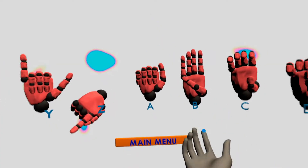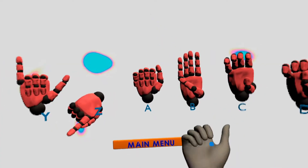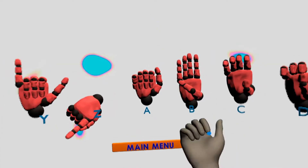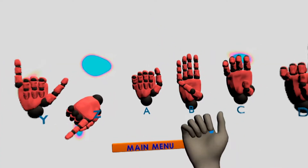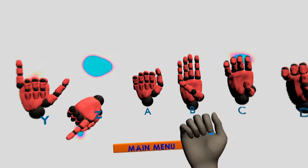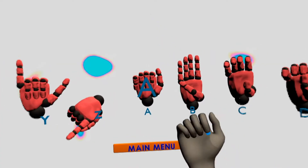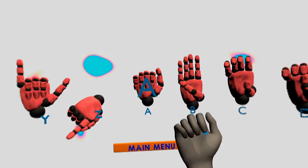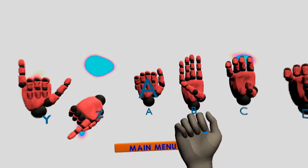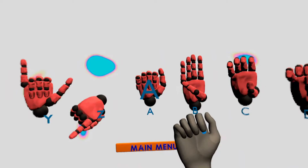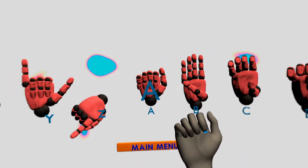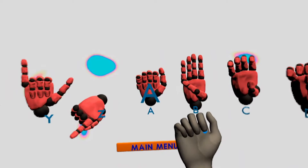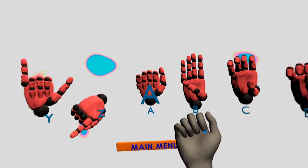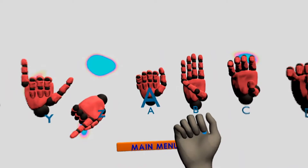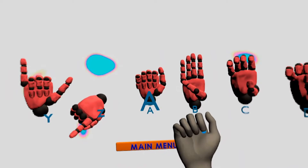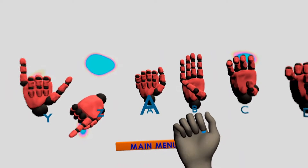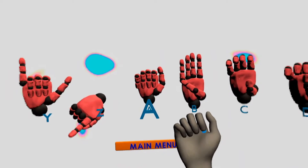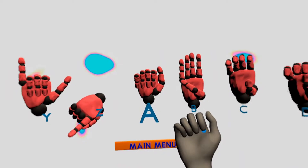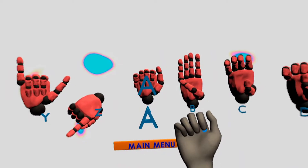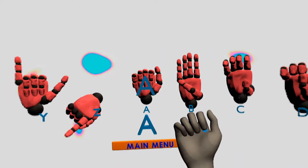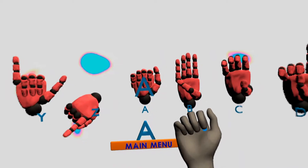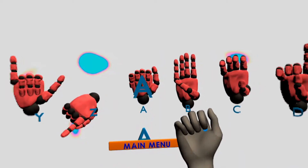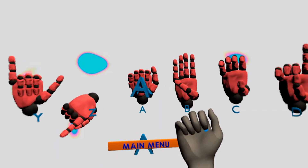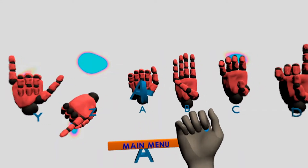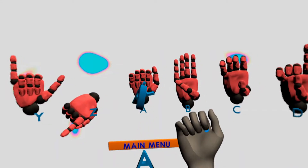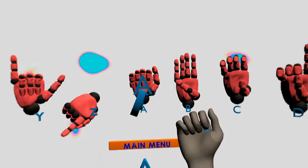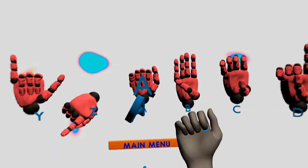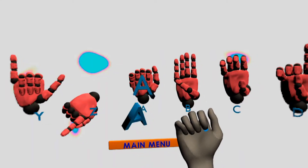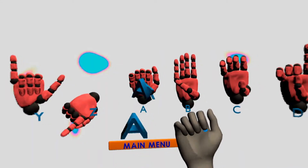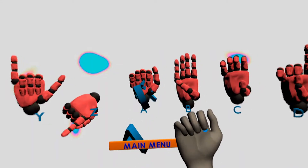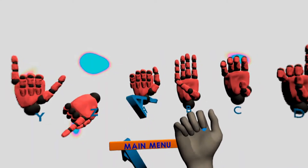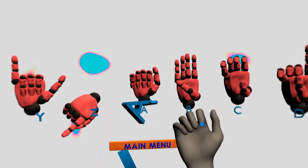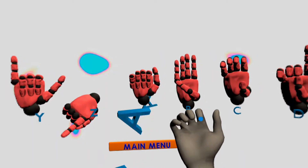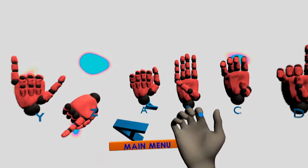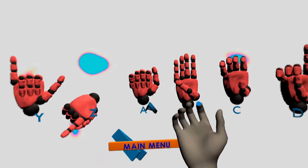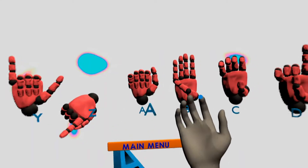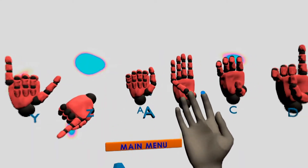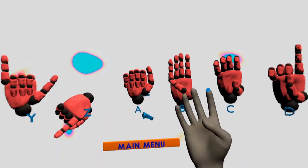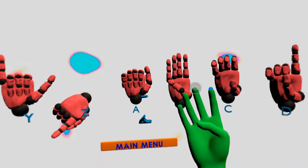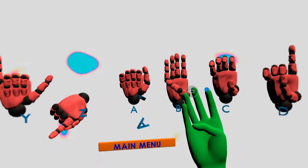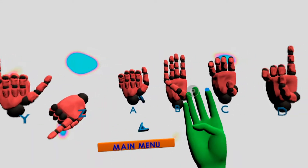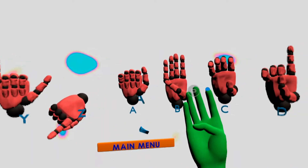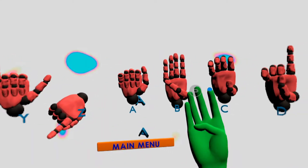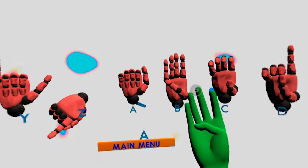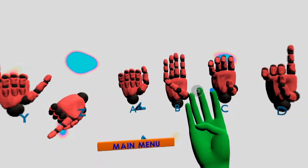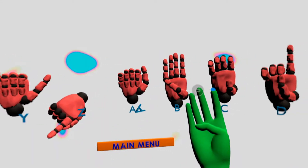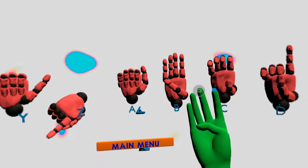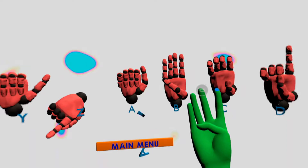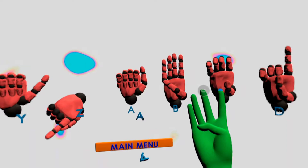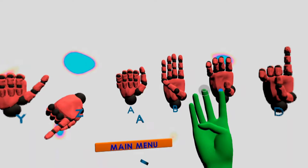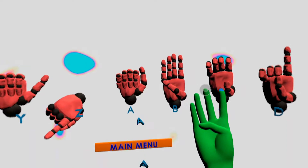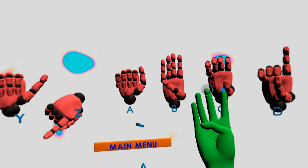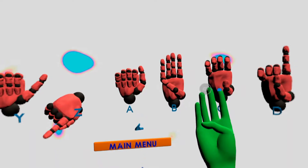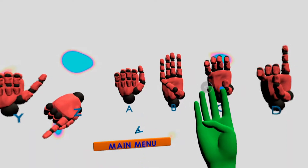I know the limits of the hand tracking ability of the Oculus Quest really holds back the potential for this game to truly teach sign language on a bigger scale.